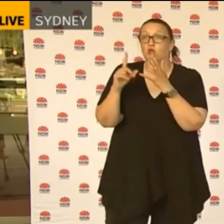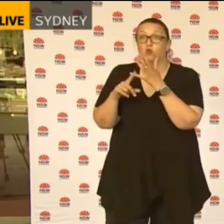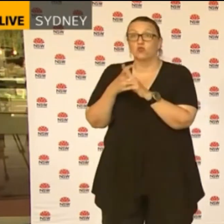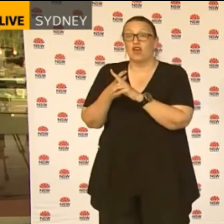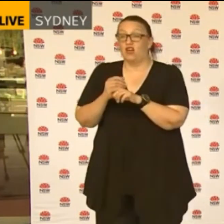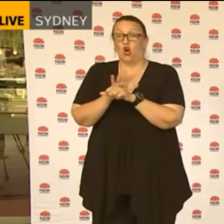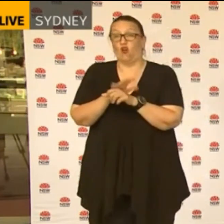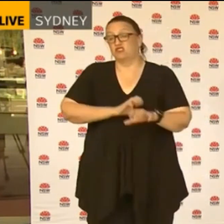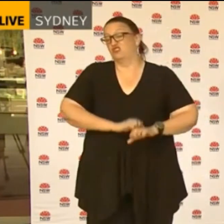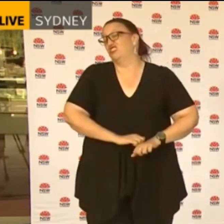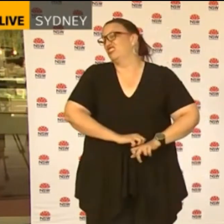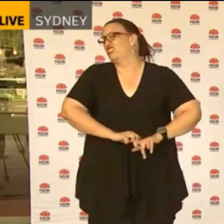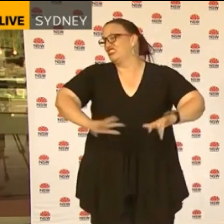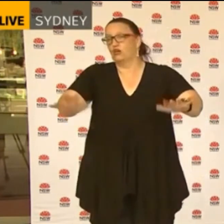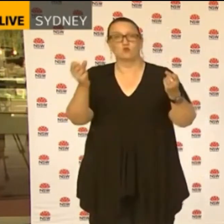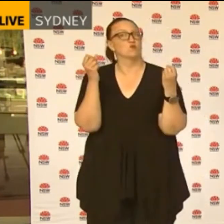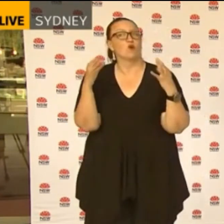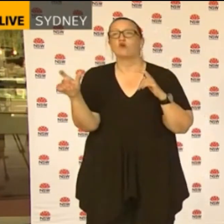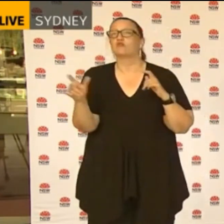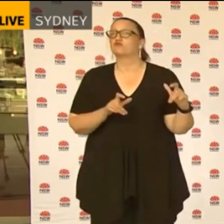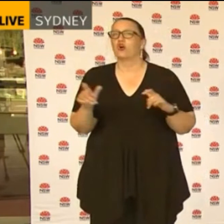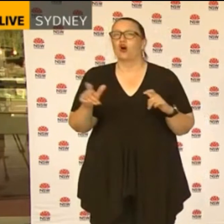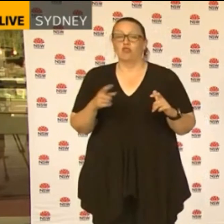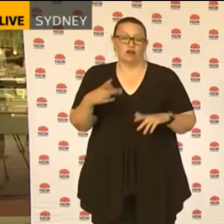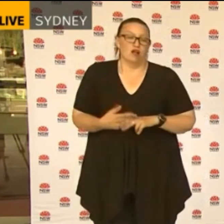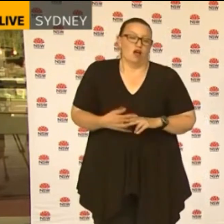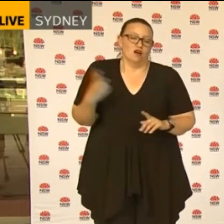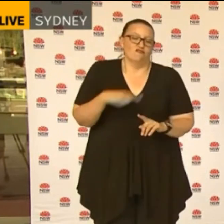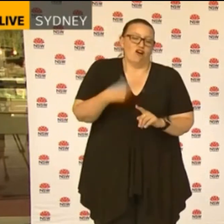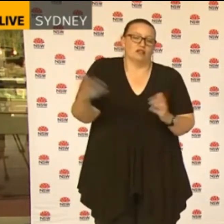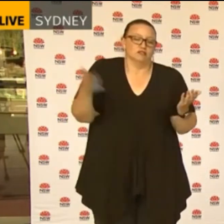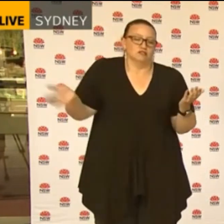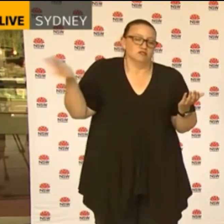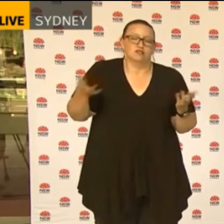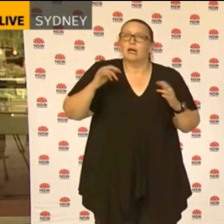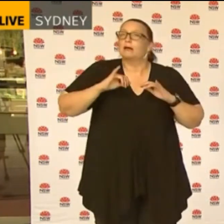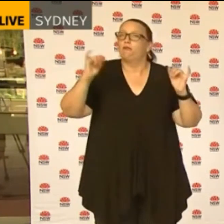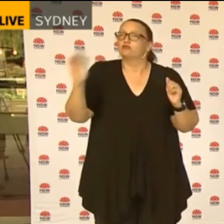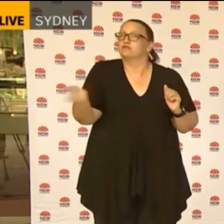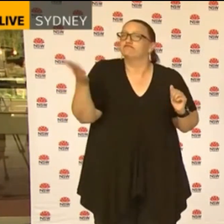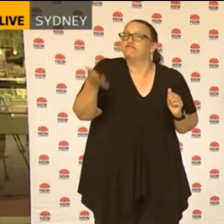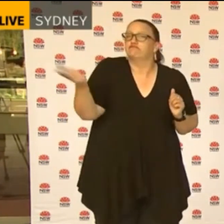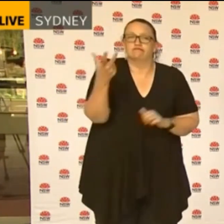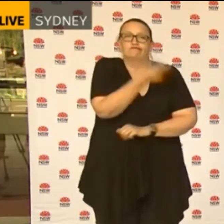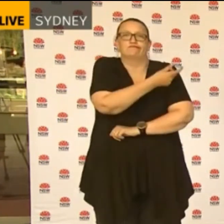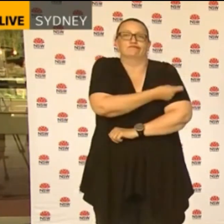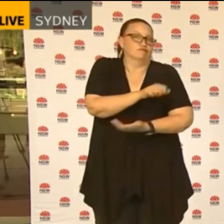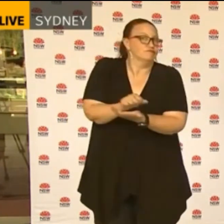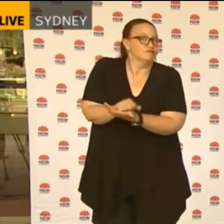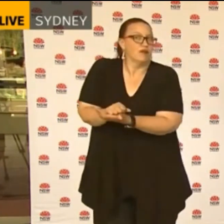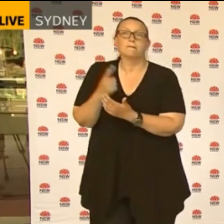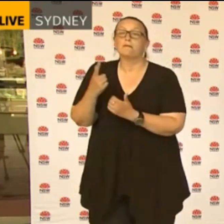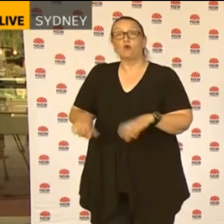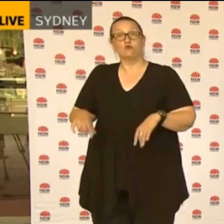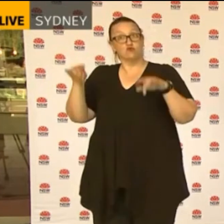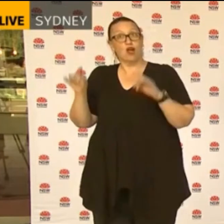out of control, they've been going through the approval methods in a very expedient way. I think people can feel confident that